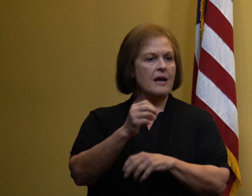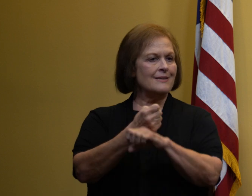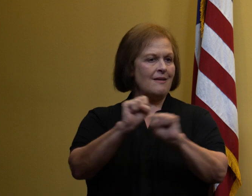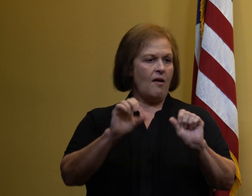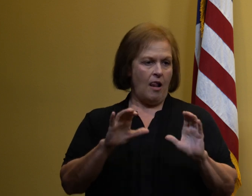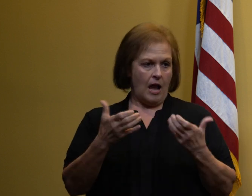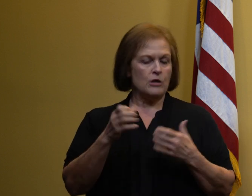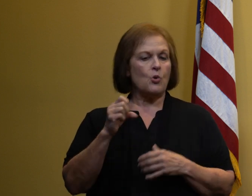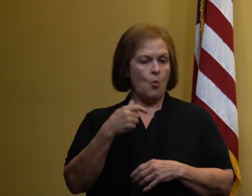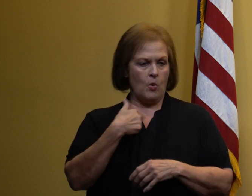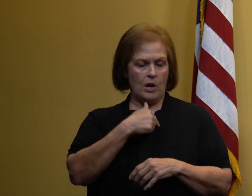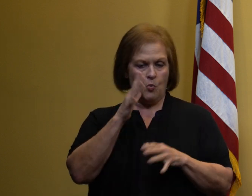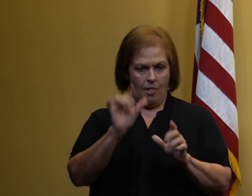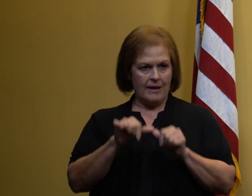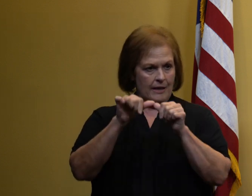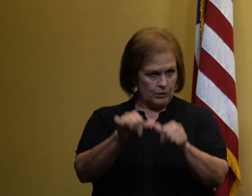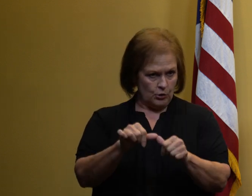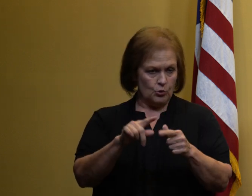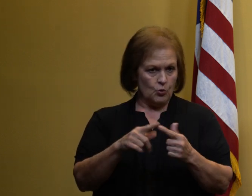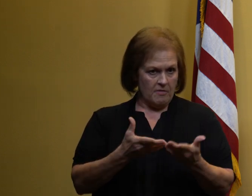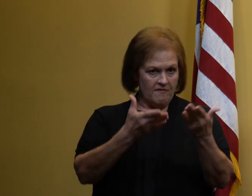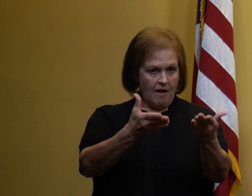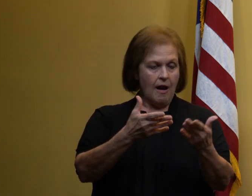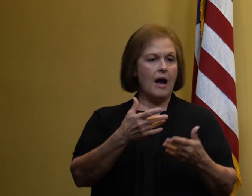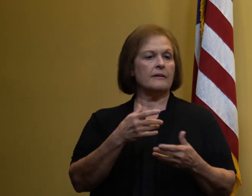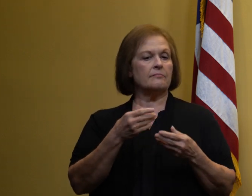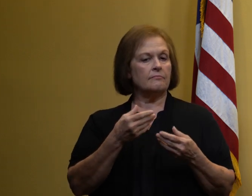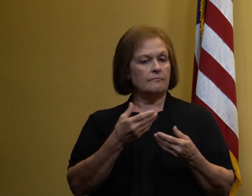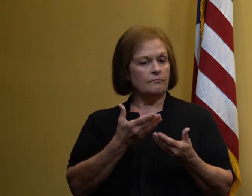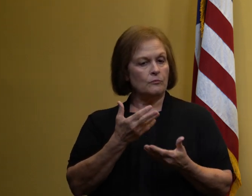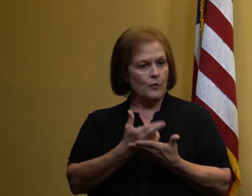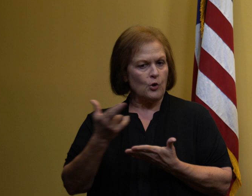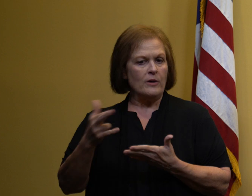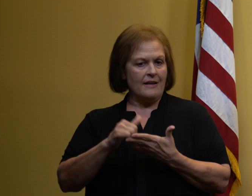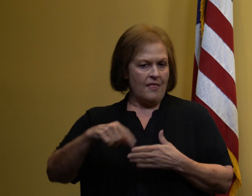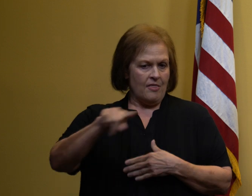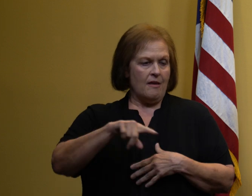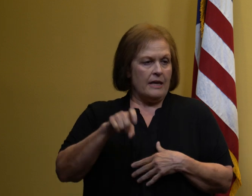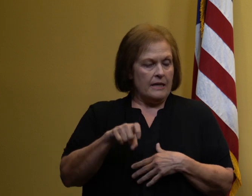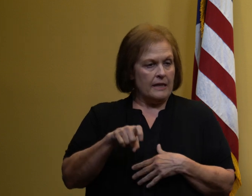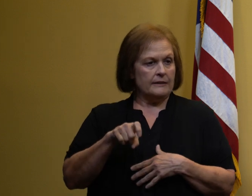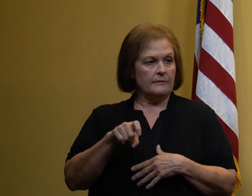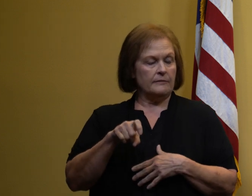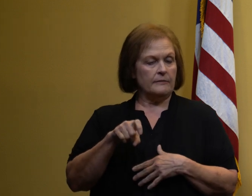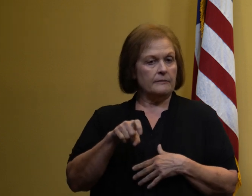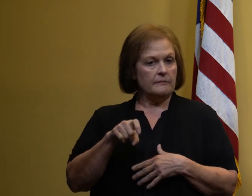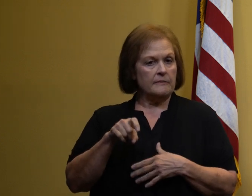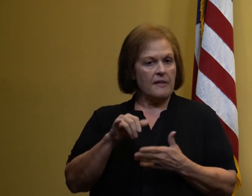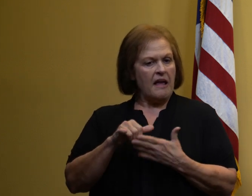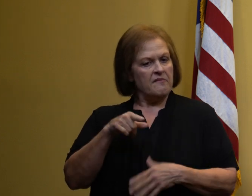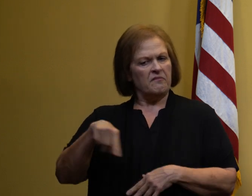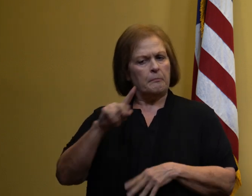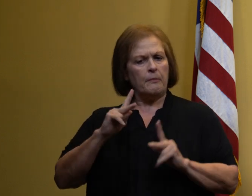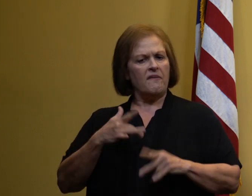so with that, we'll continue to meet our people where they are with the tools and resources that we know they need, but they feel that's, again,